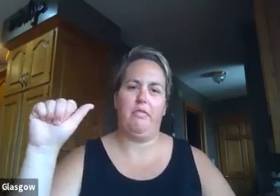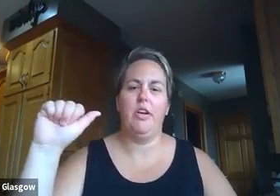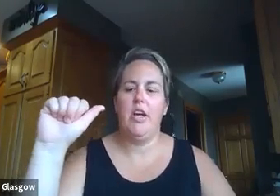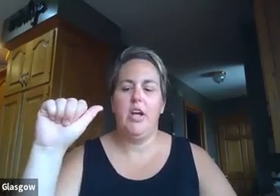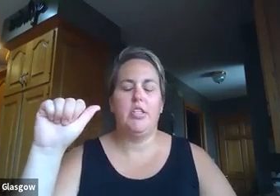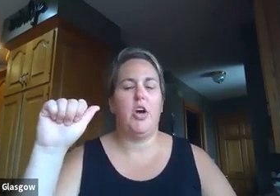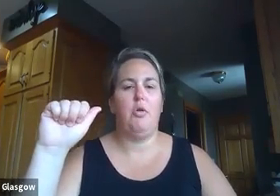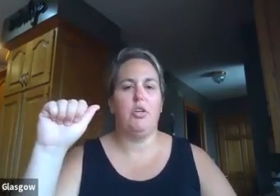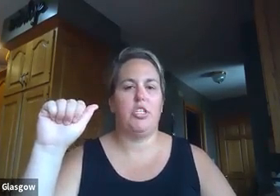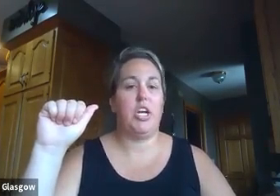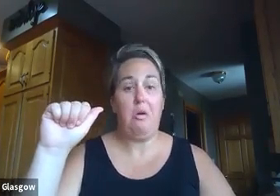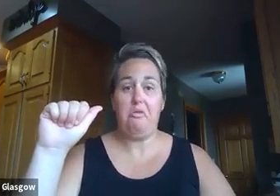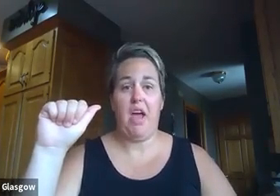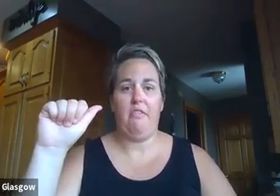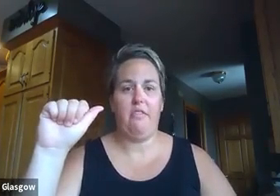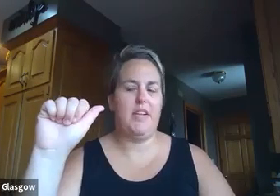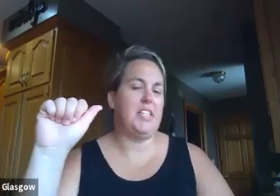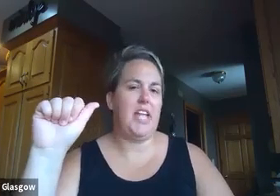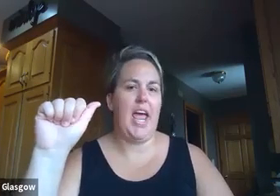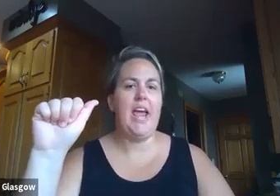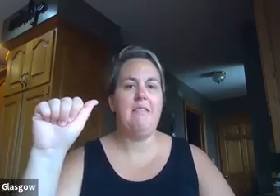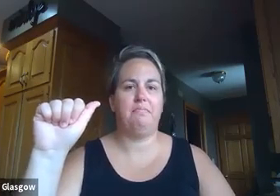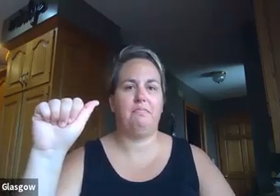different. So we're just going to go through the alphabet. This is A,